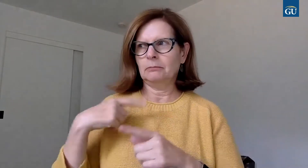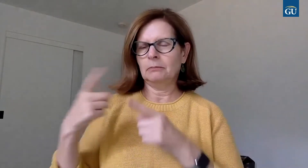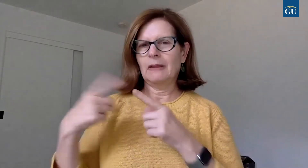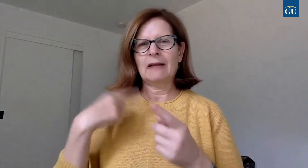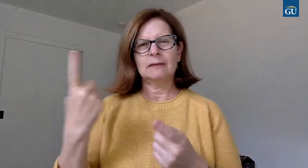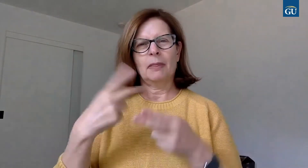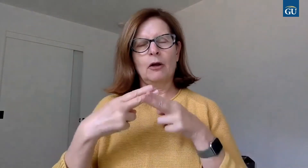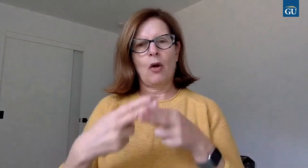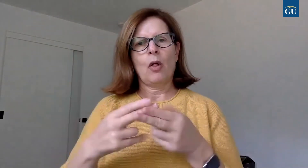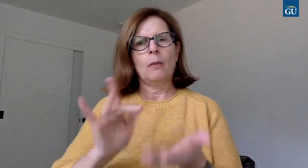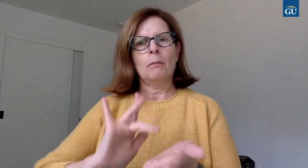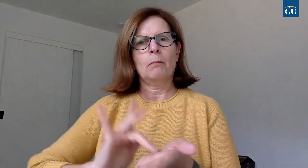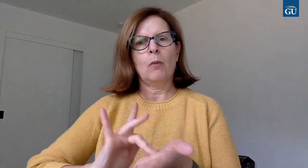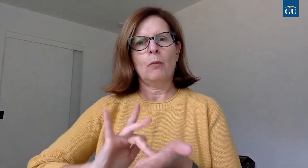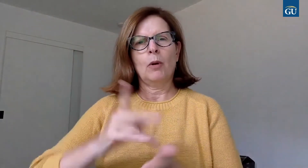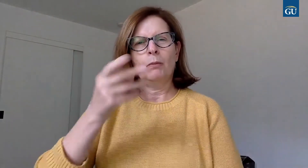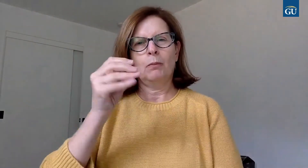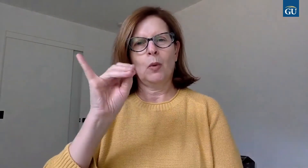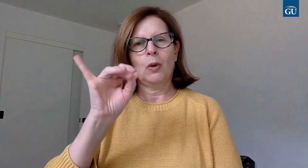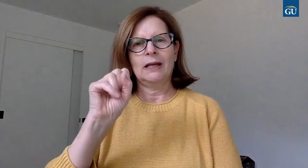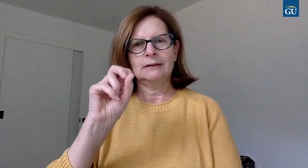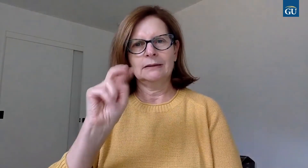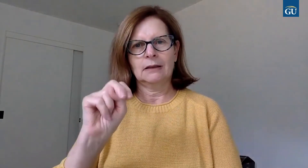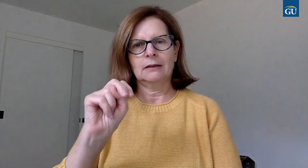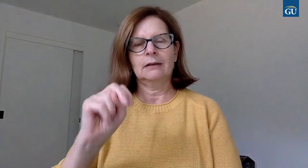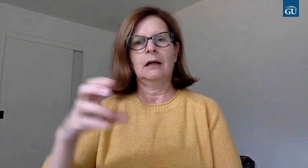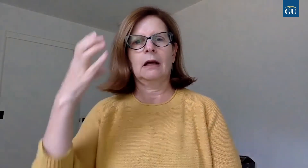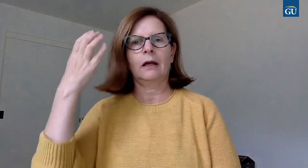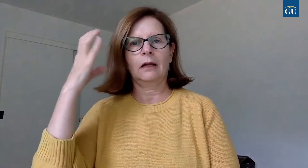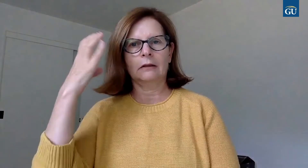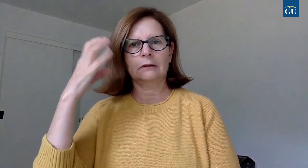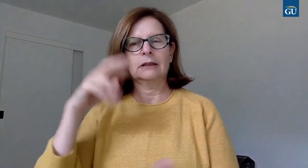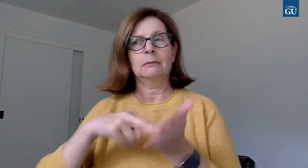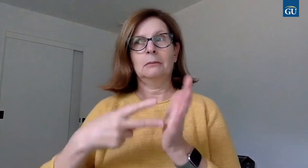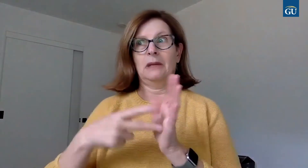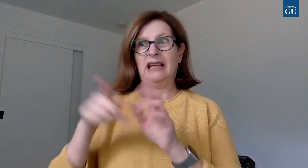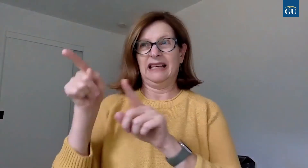Or they have a kinship, what's called poison cousins,